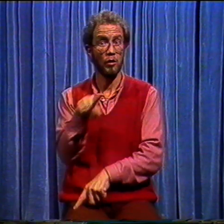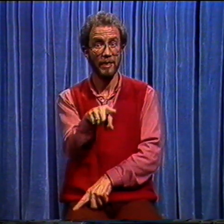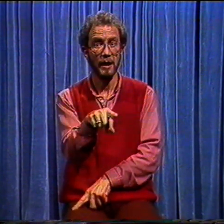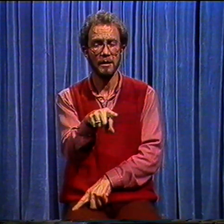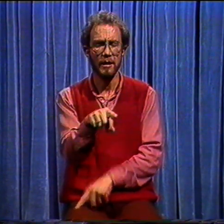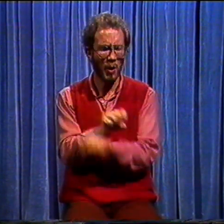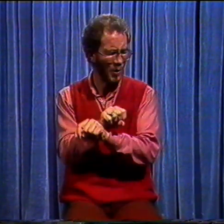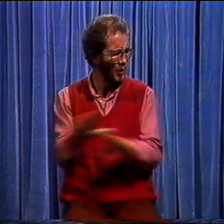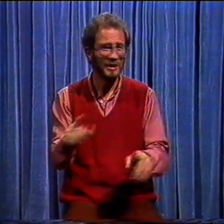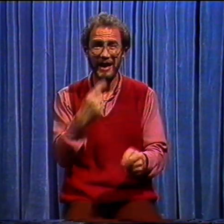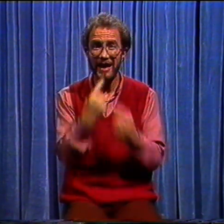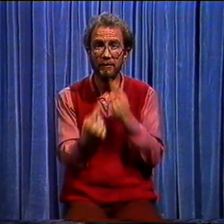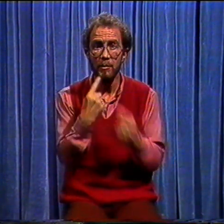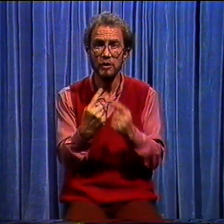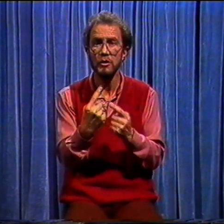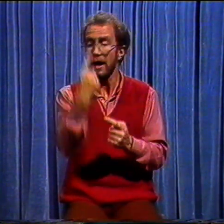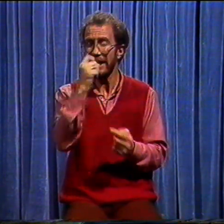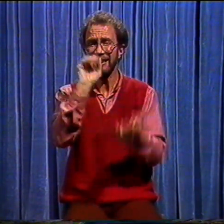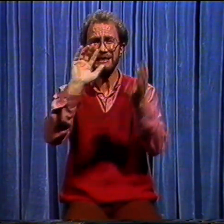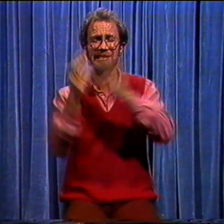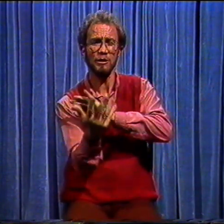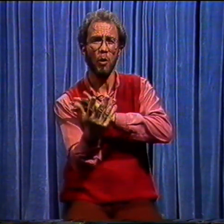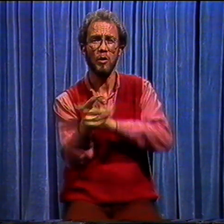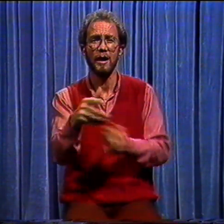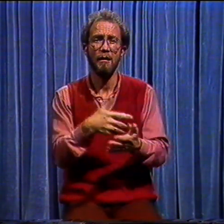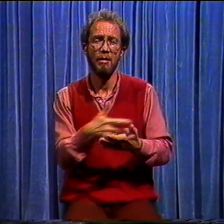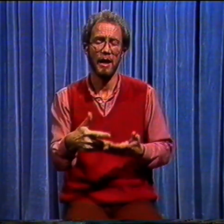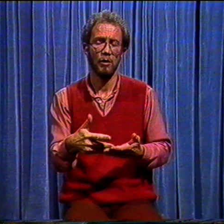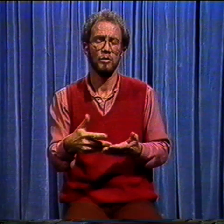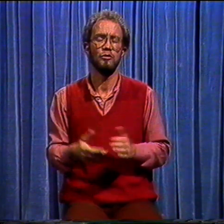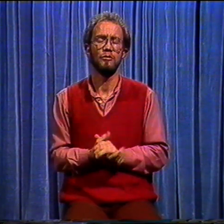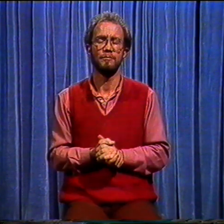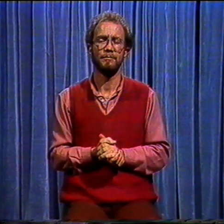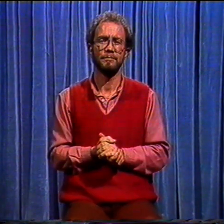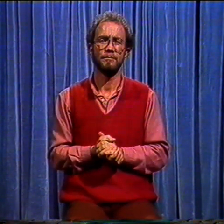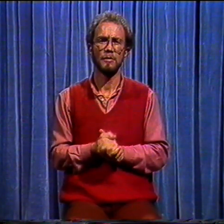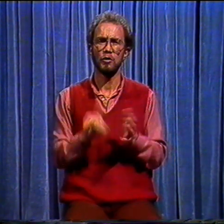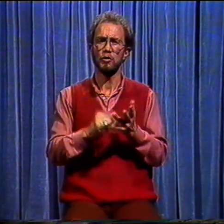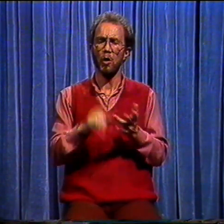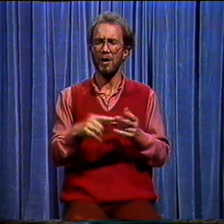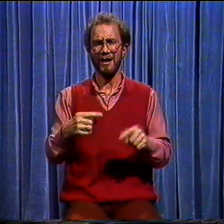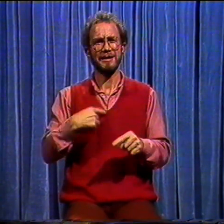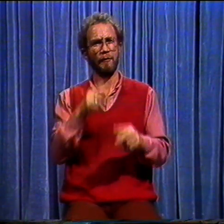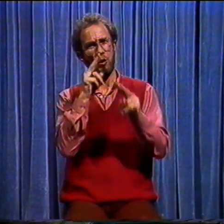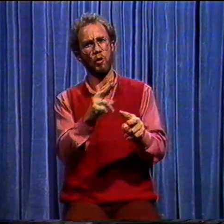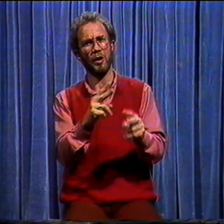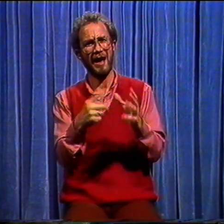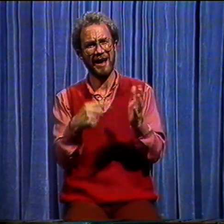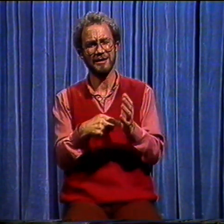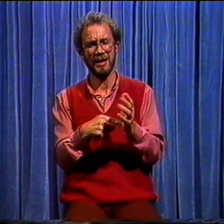ignore it, they're losing some information and can distort the language. So let's have a look at